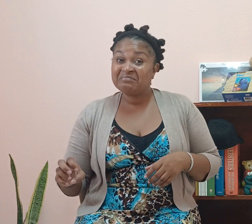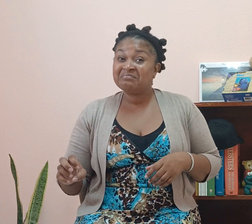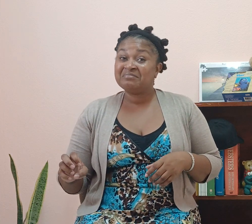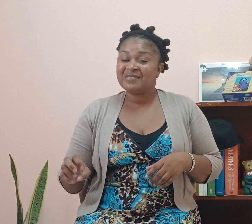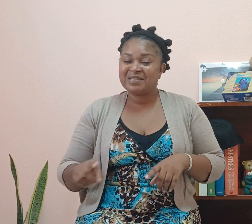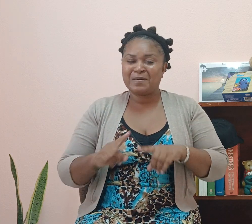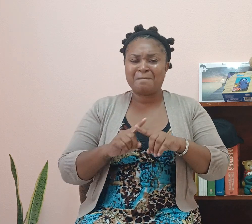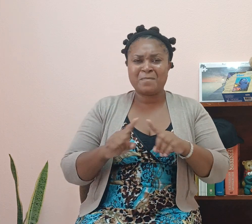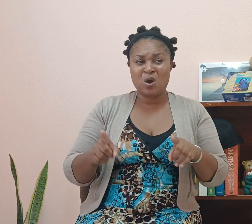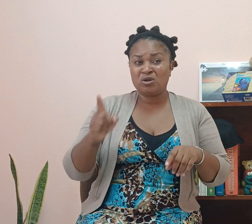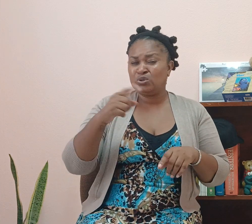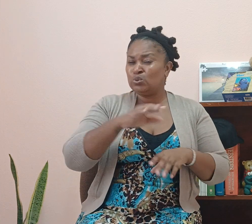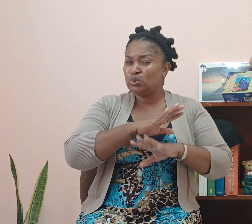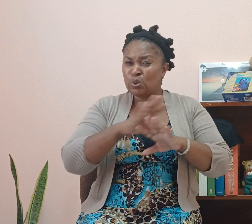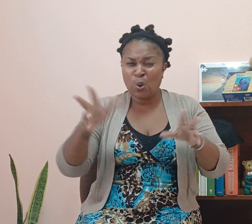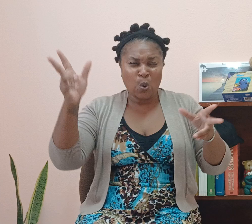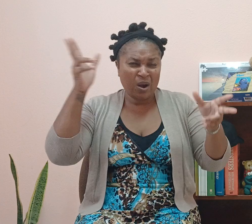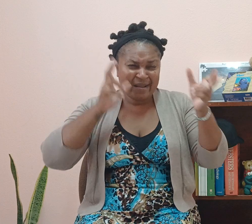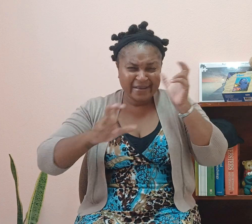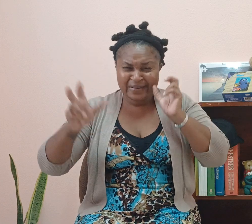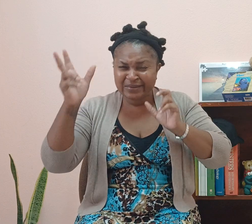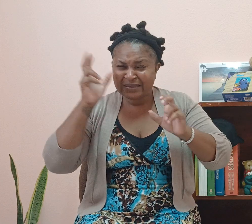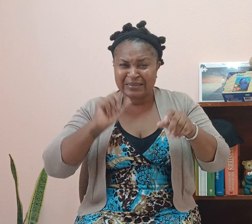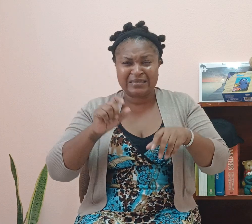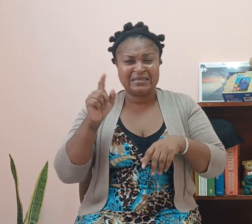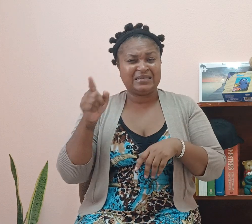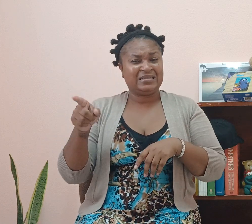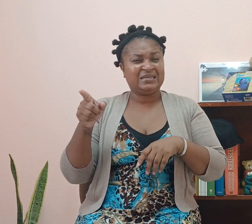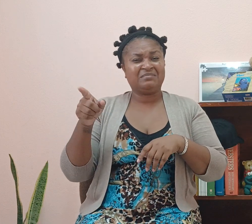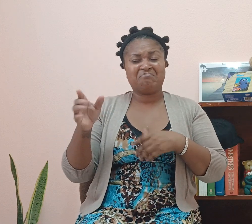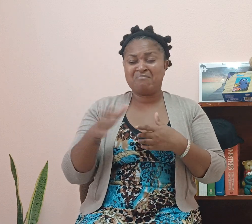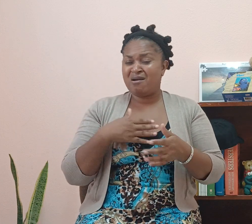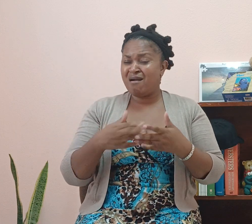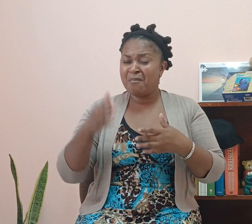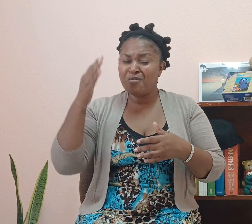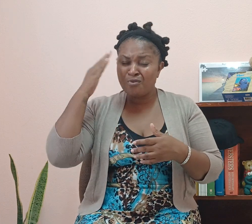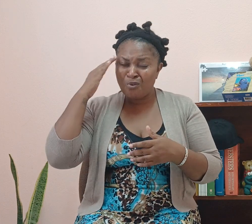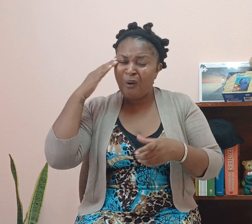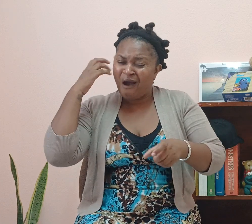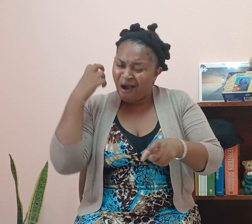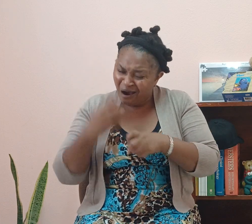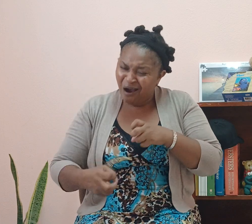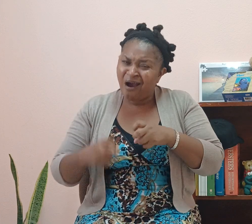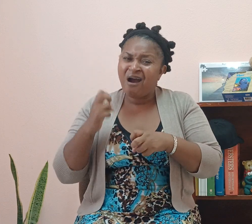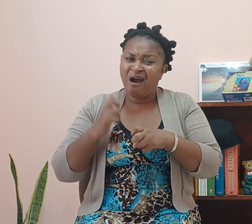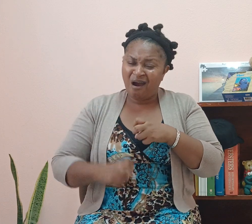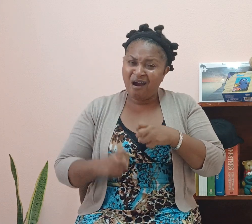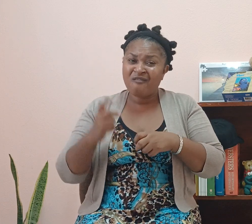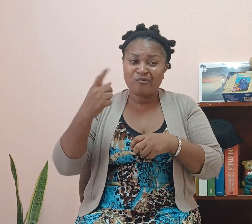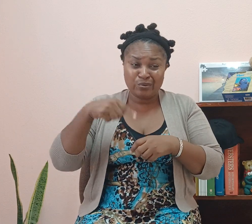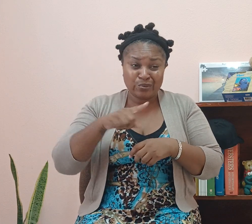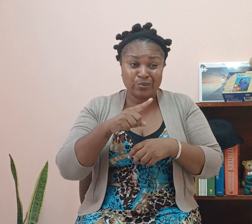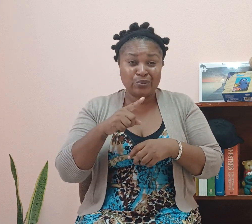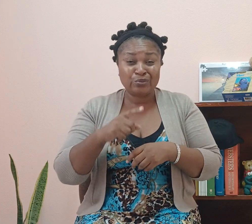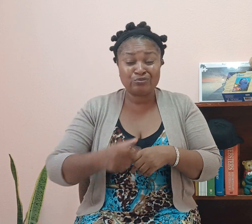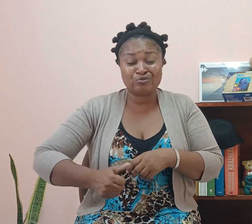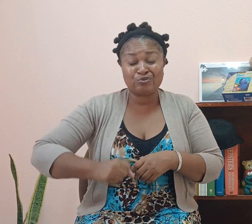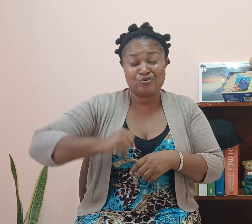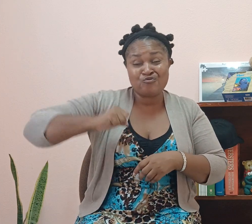But ye must not hear him, though 'tis hard for you to resist the